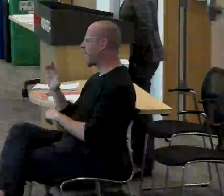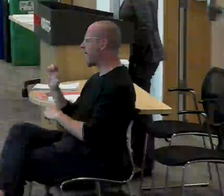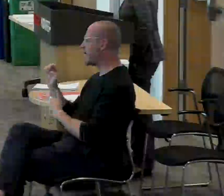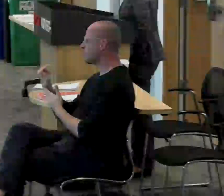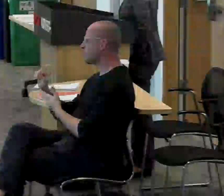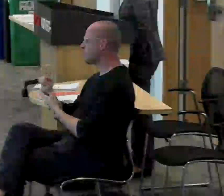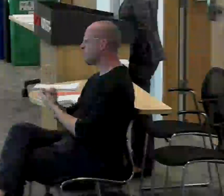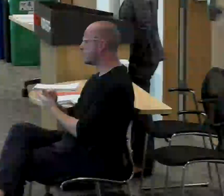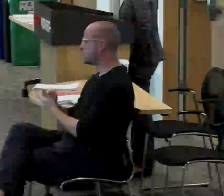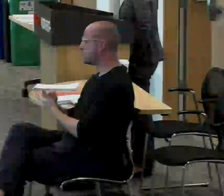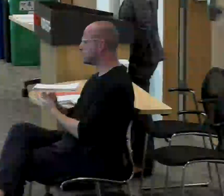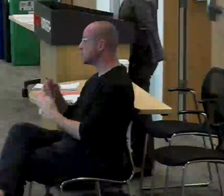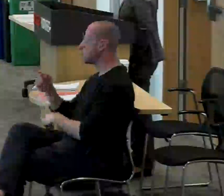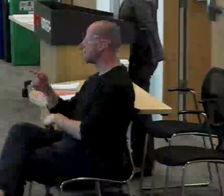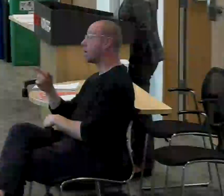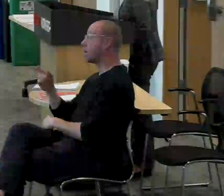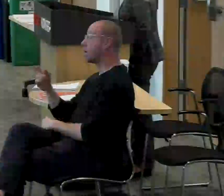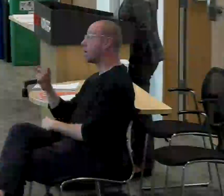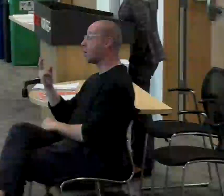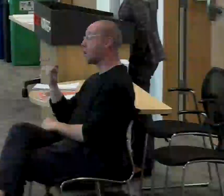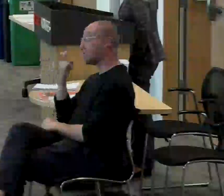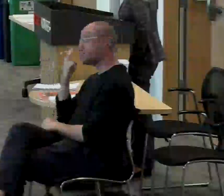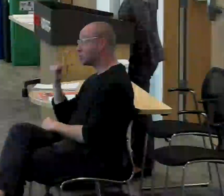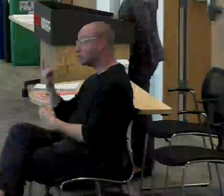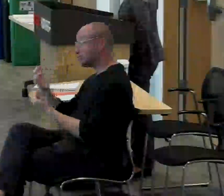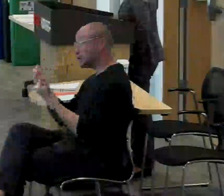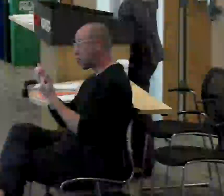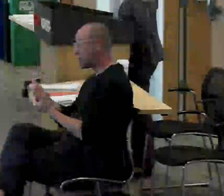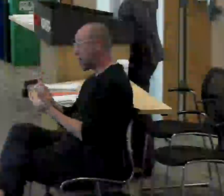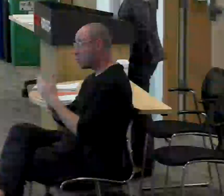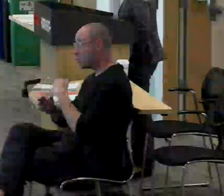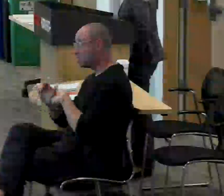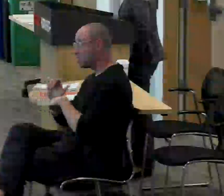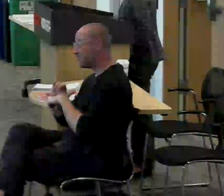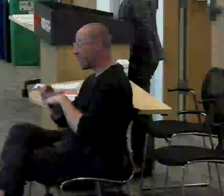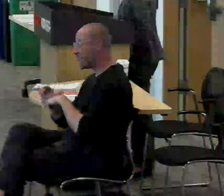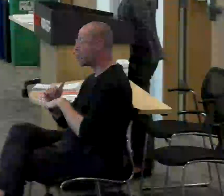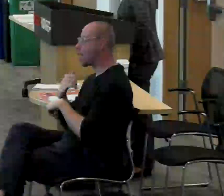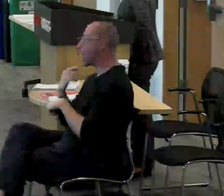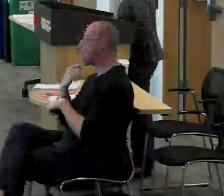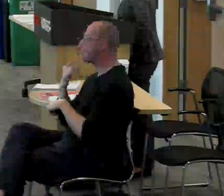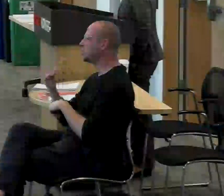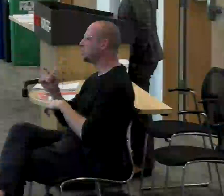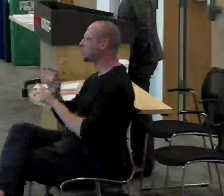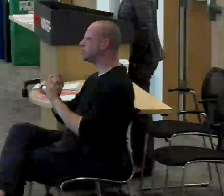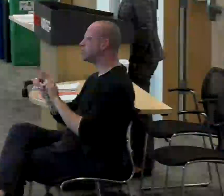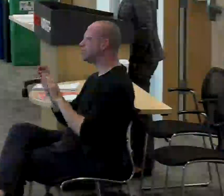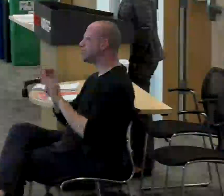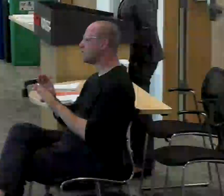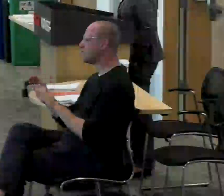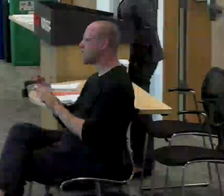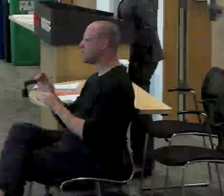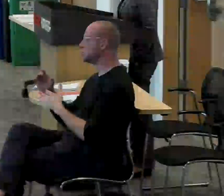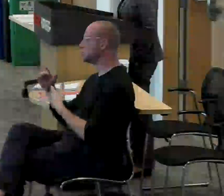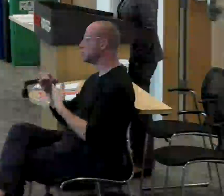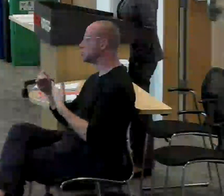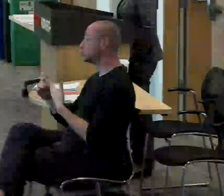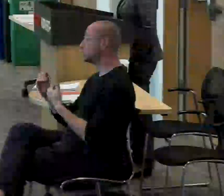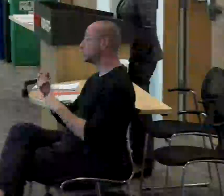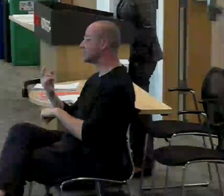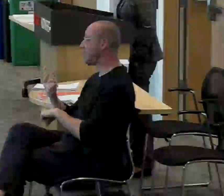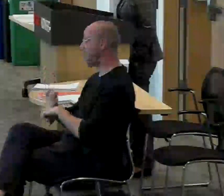in the market right now, I named all of the plans you can choose from today. The cost ranges